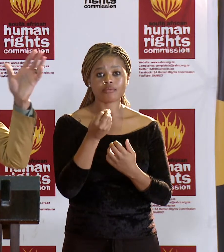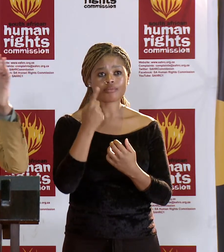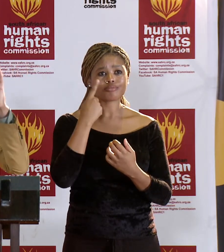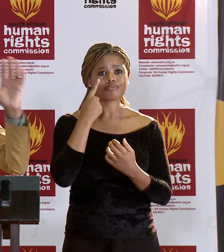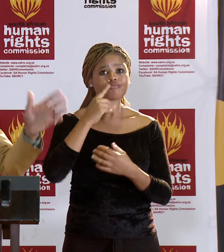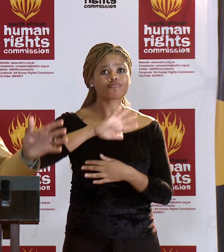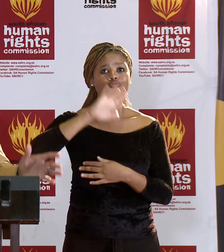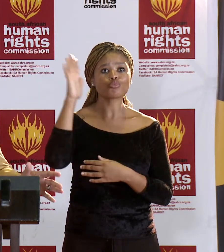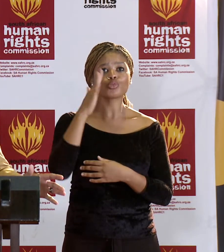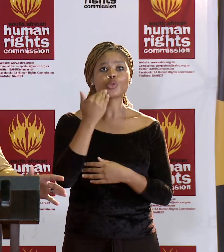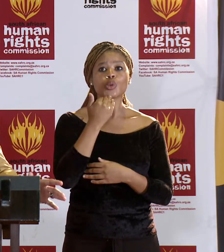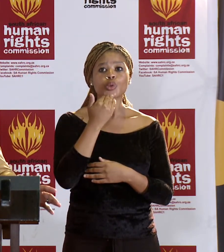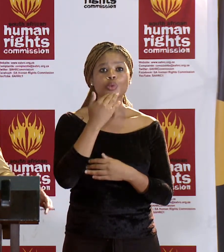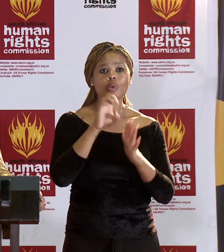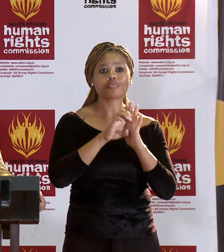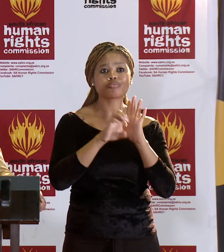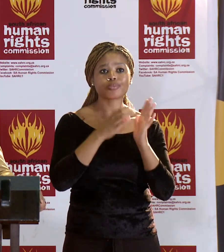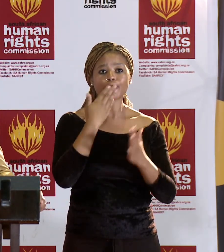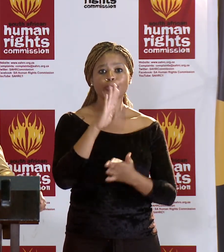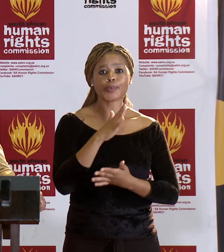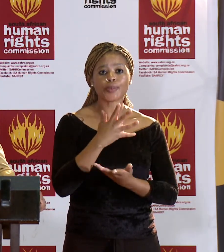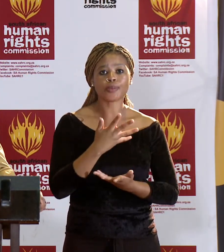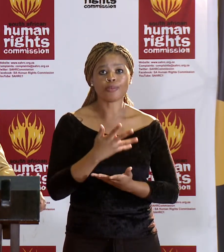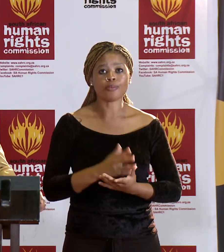see hands. Who has not seen the Constitution?